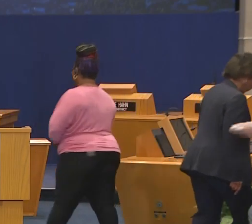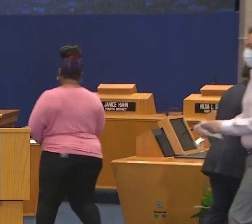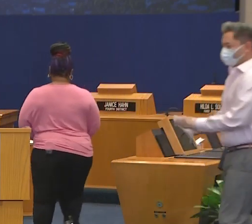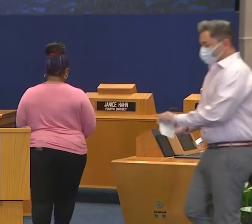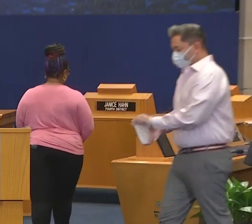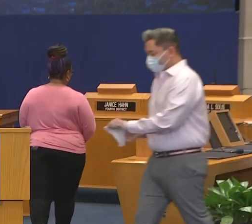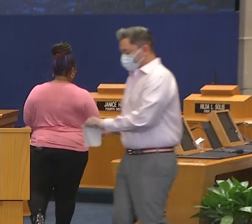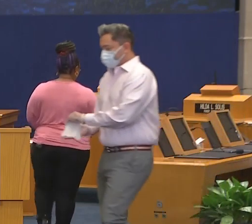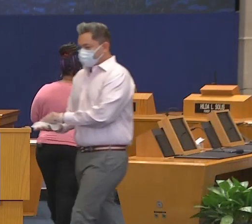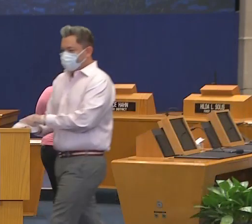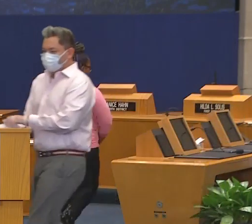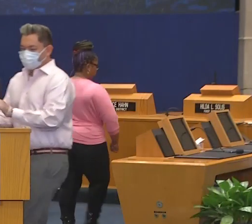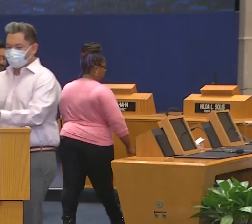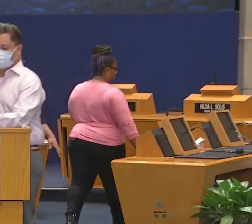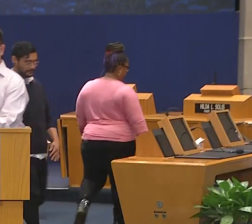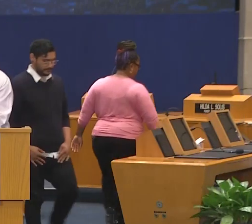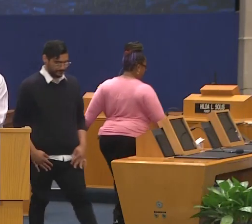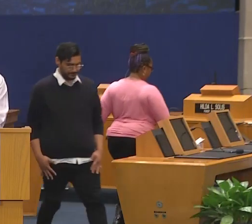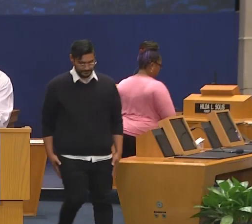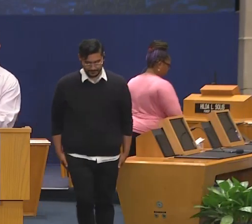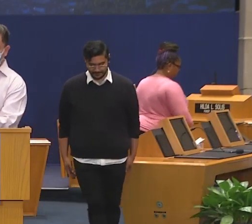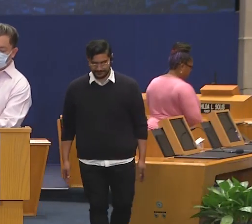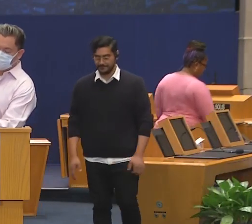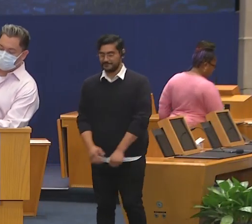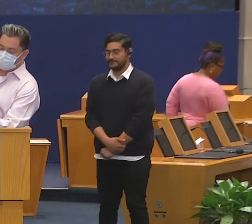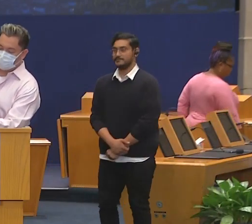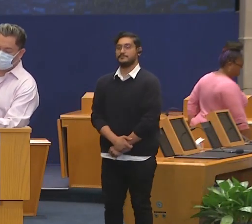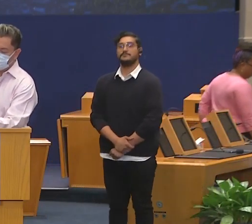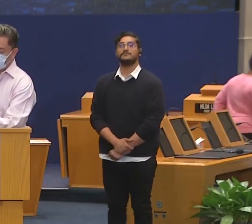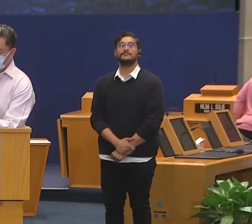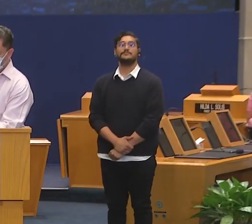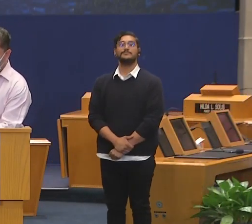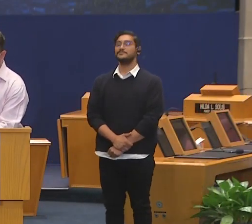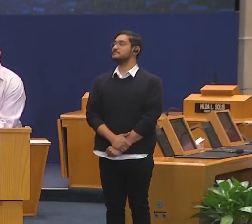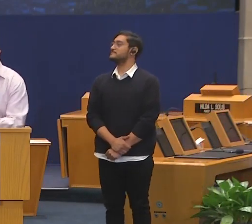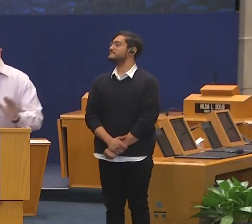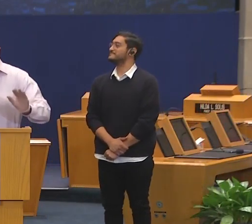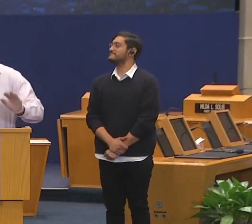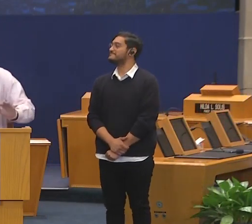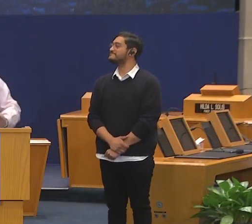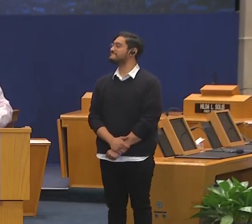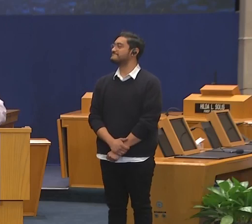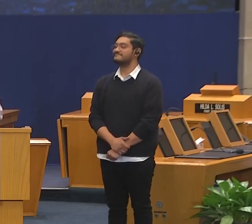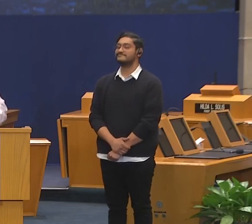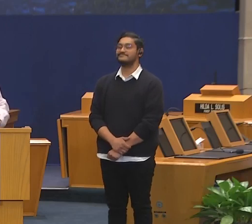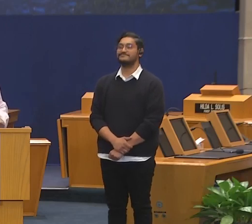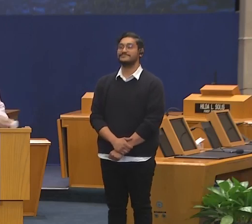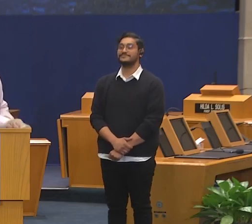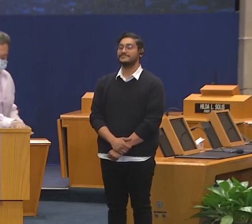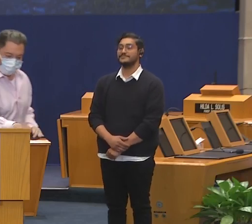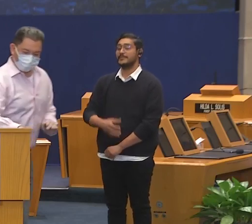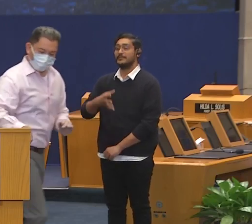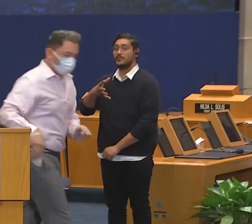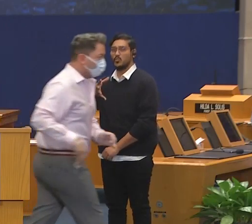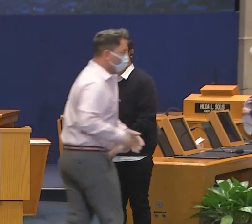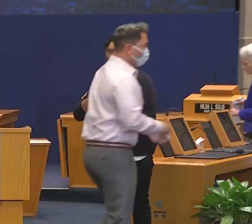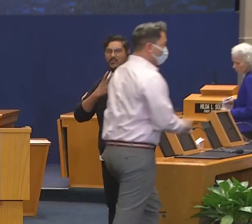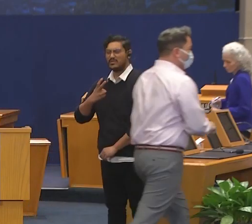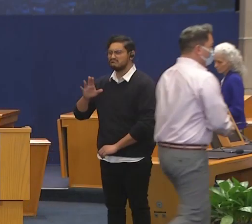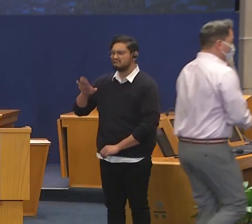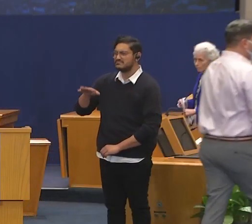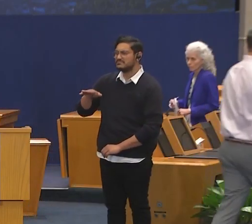with KNX News Radio. Please go ahead. Thank you. Regarding the deaths